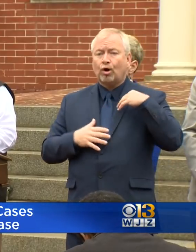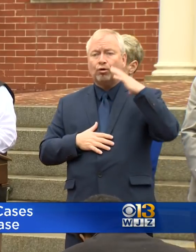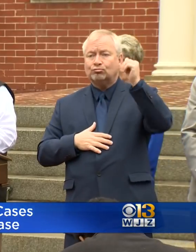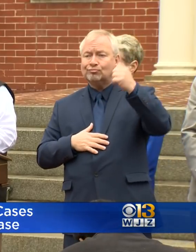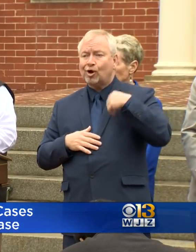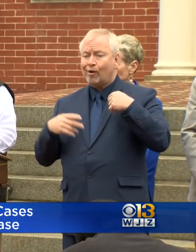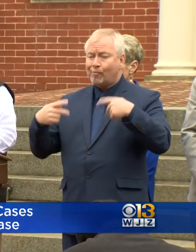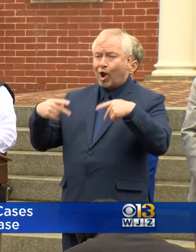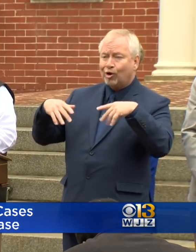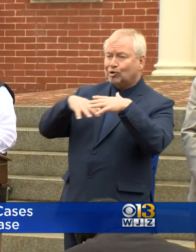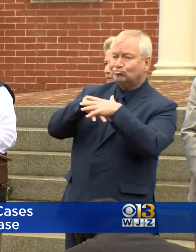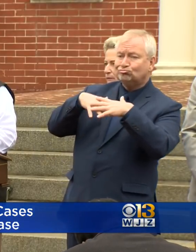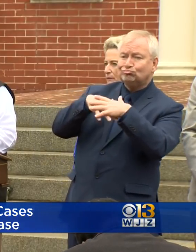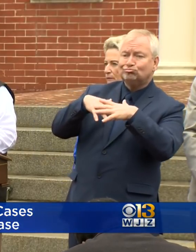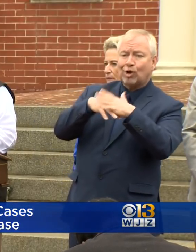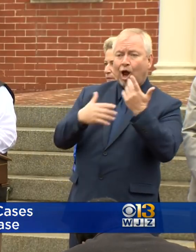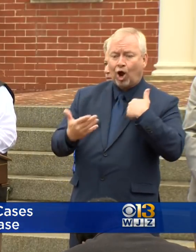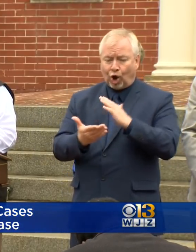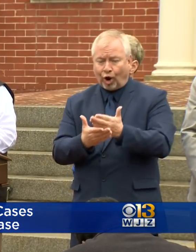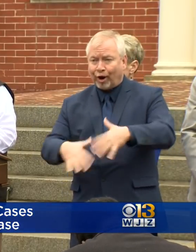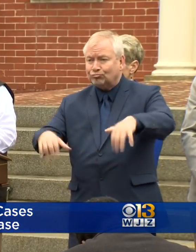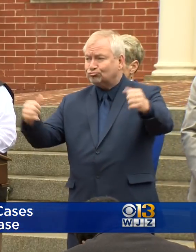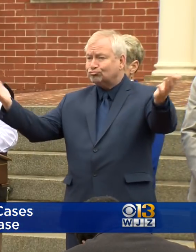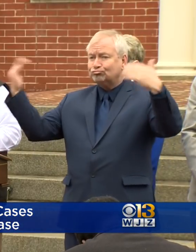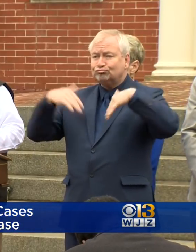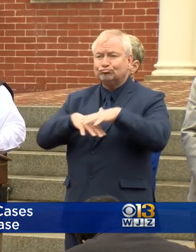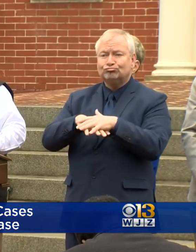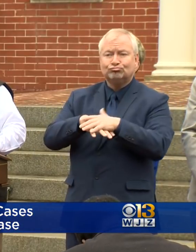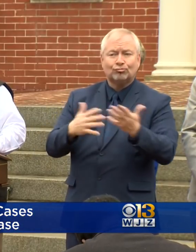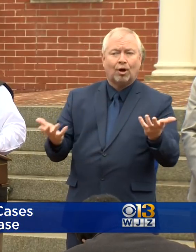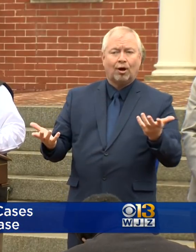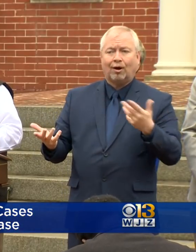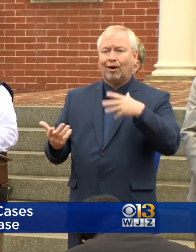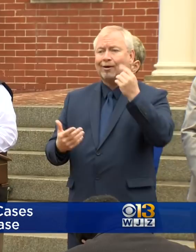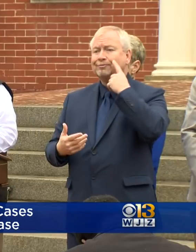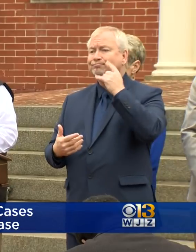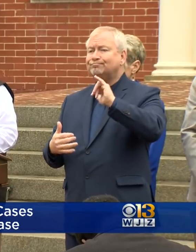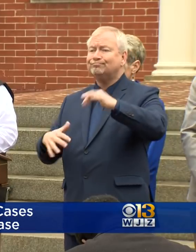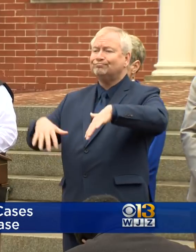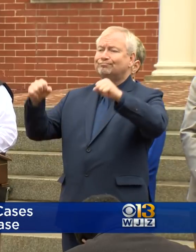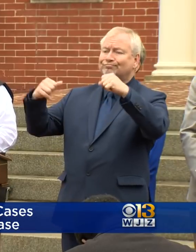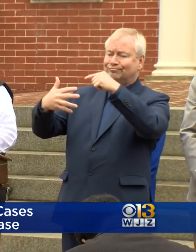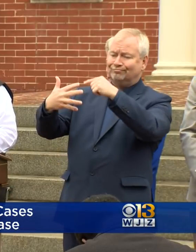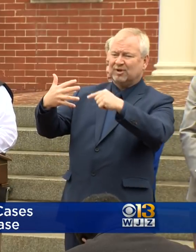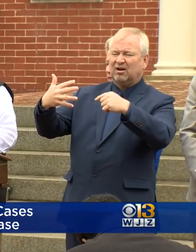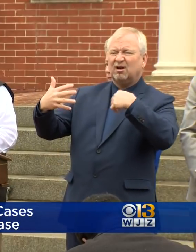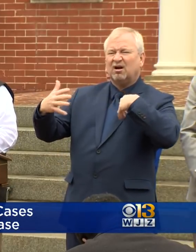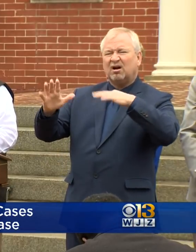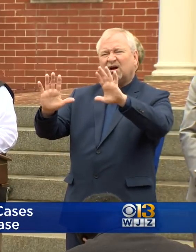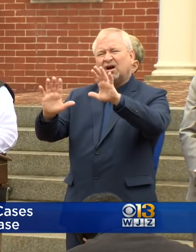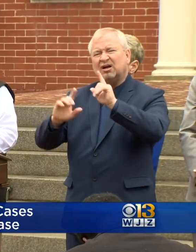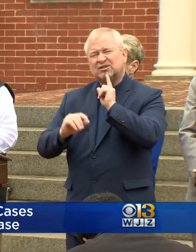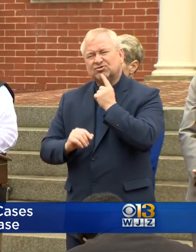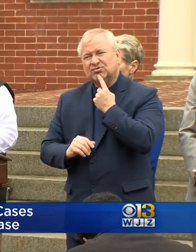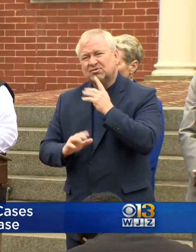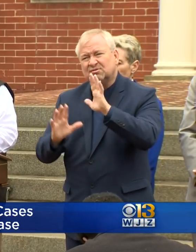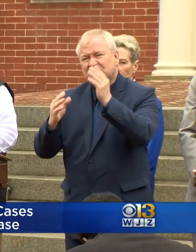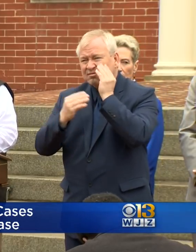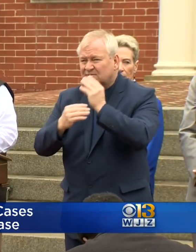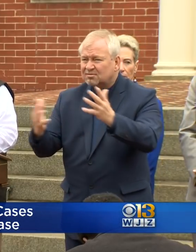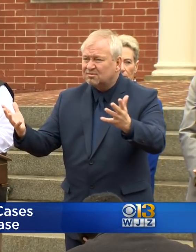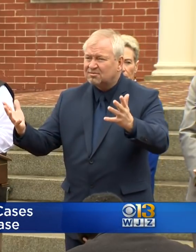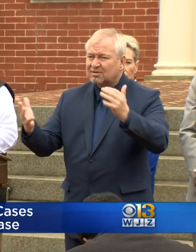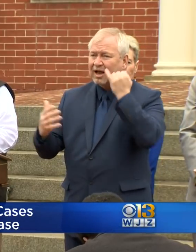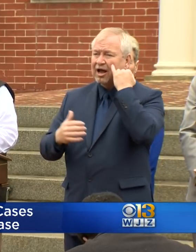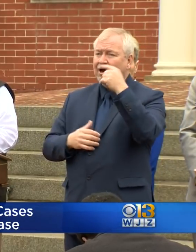and cookouts and large gatherings at some of our parks. Let me be very clear. If you are engaged in